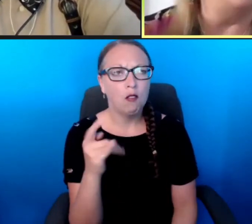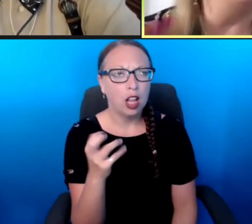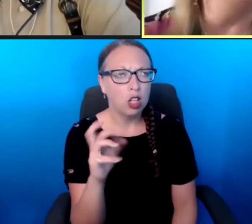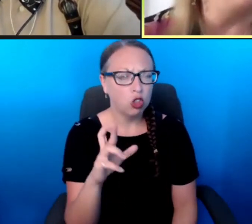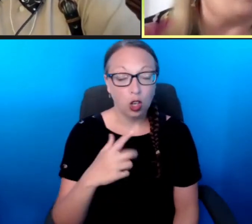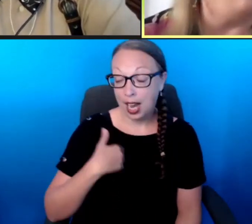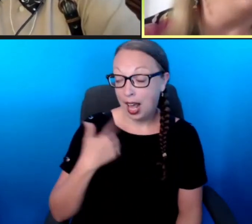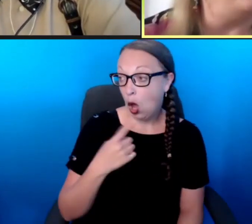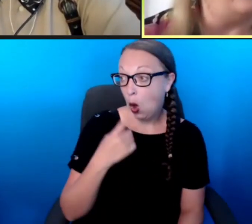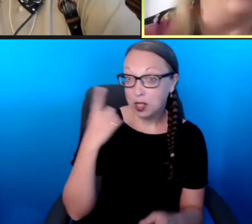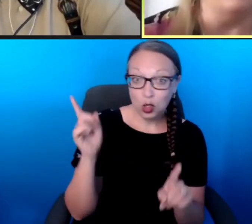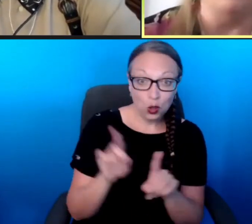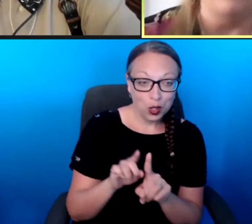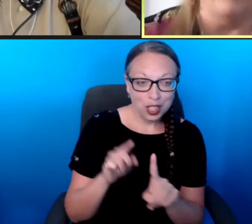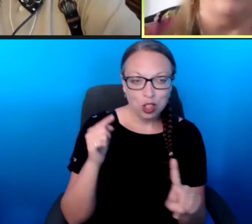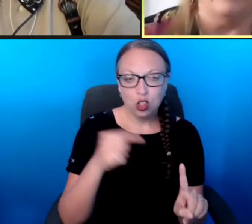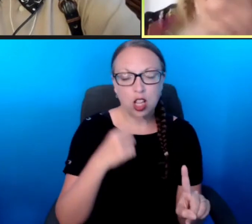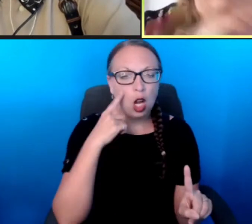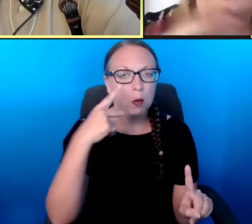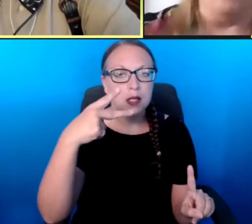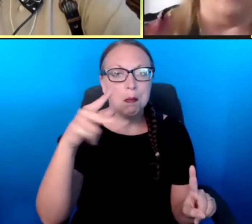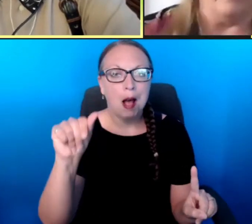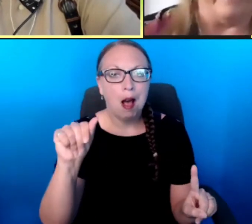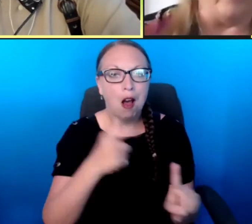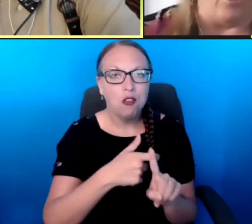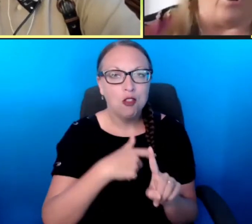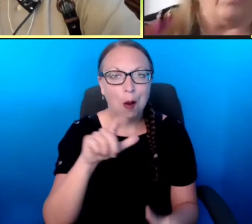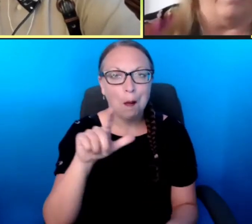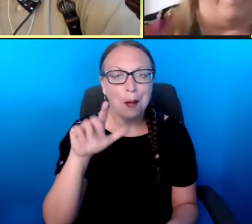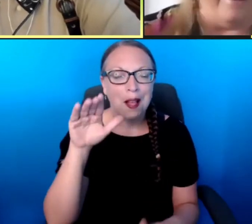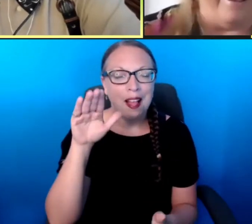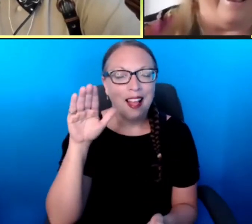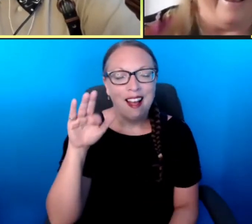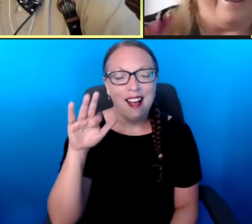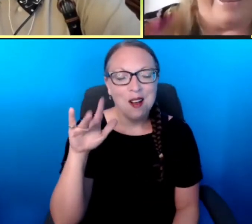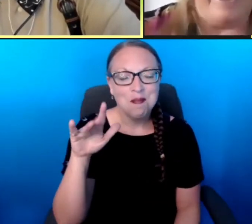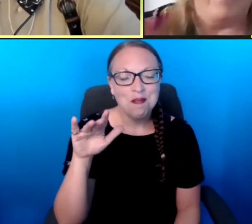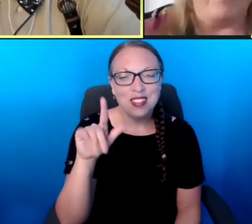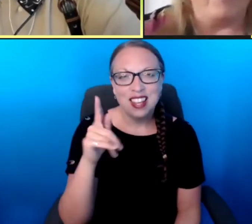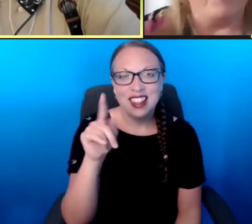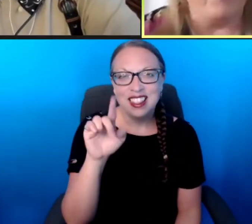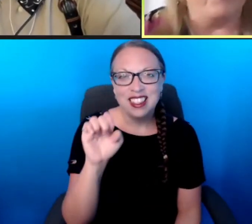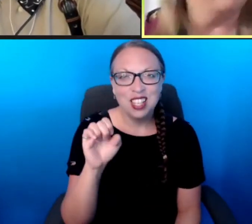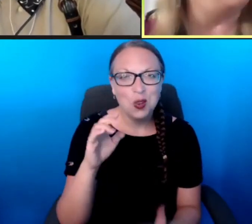She thought he was Pa from Little House on the Prairie out working.